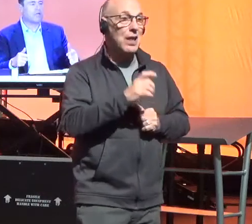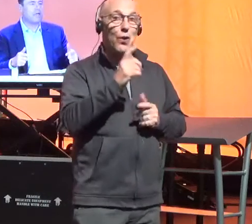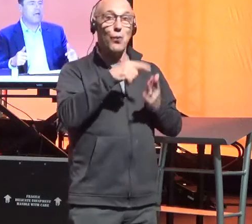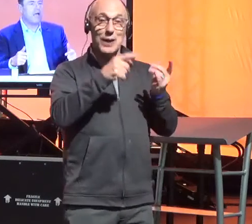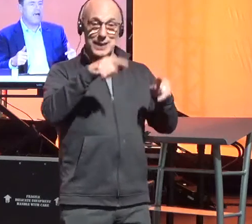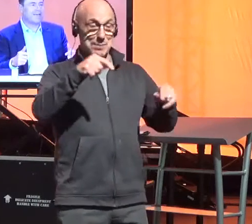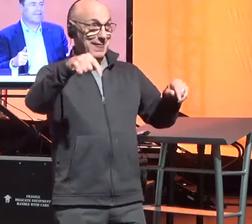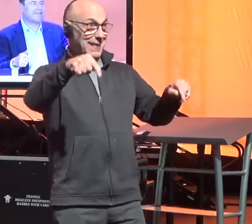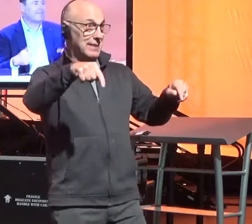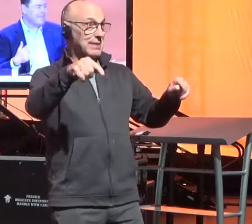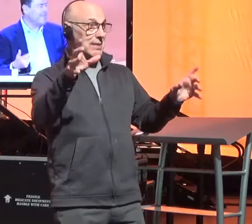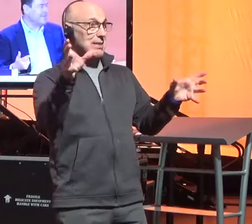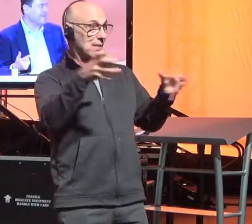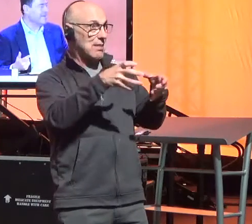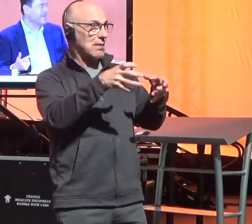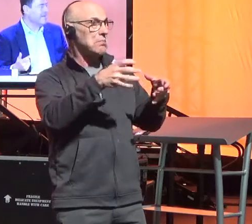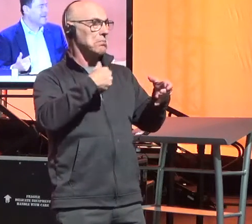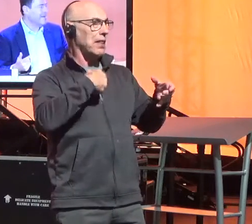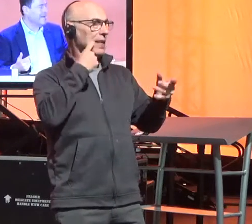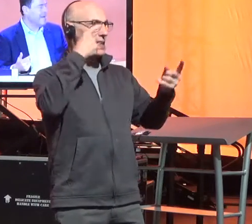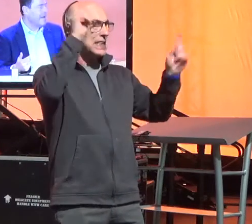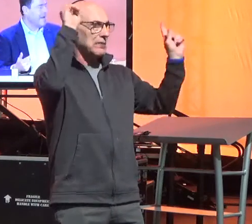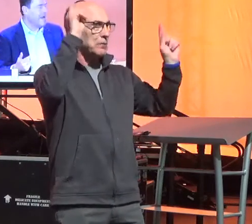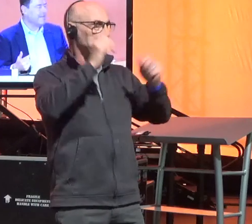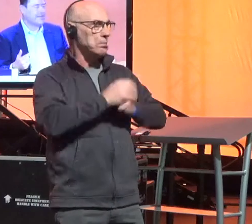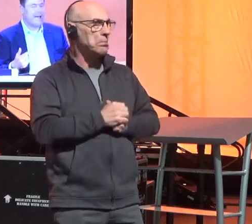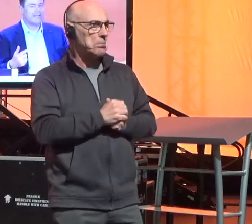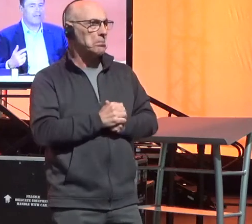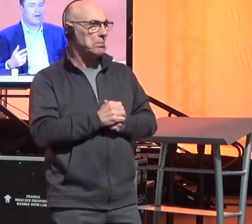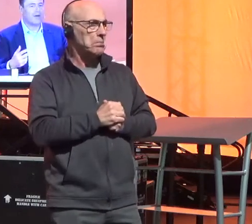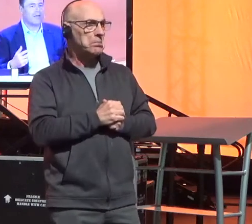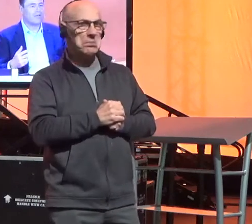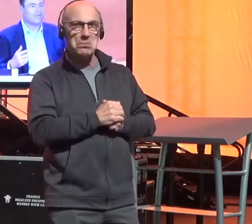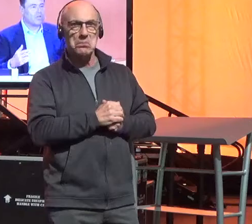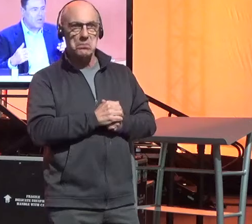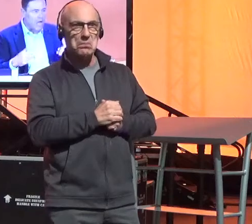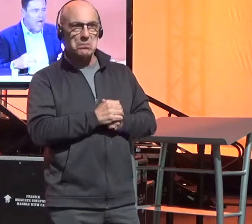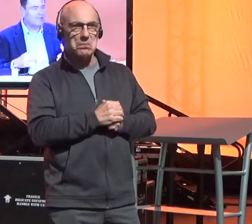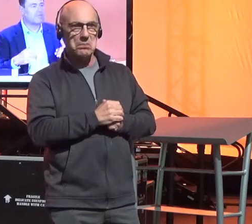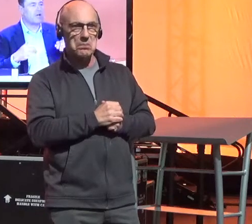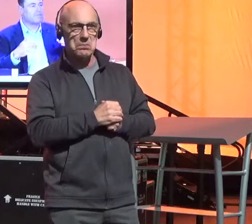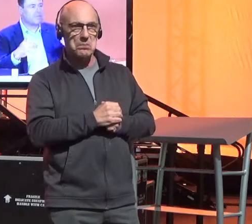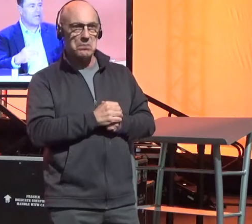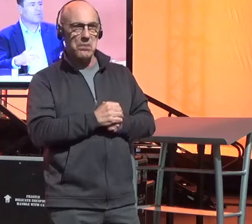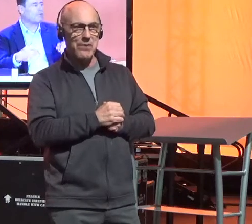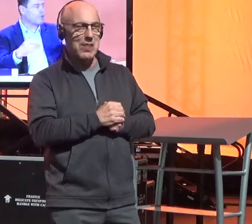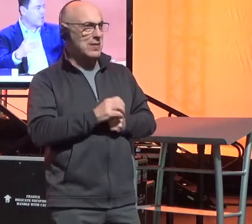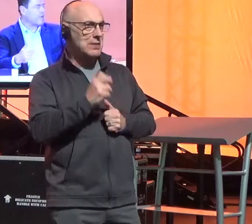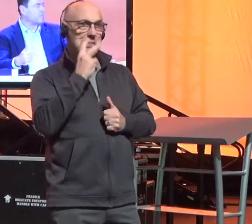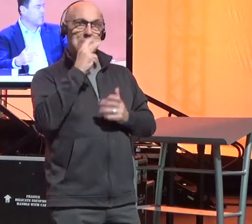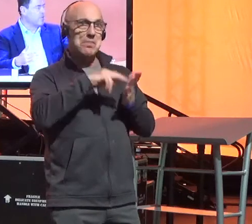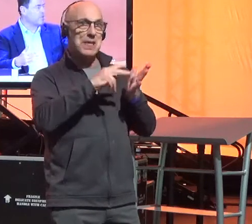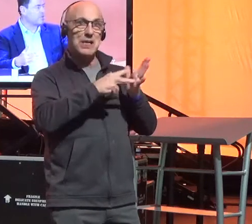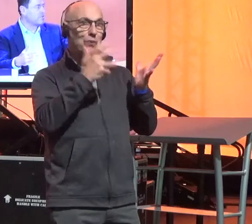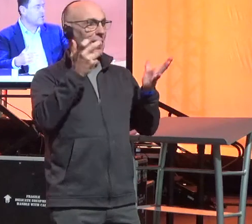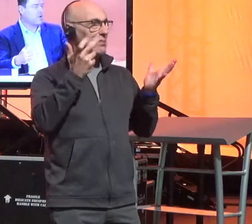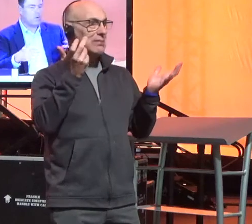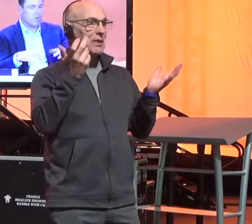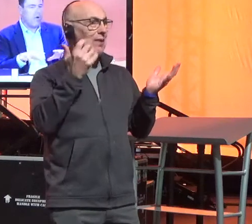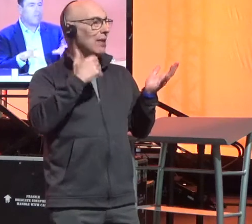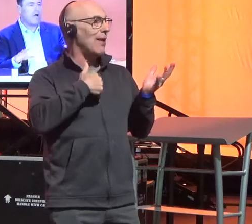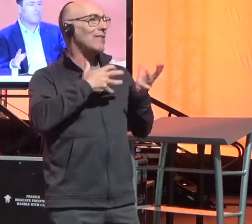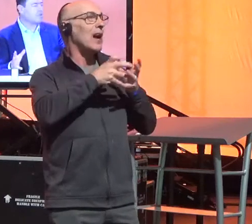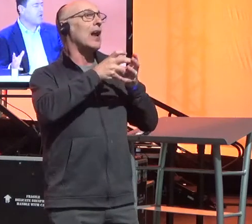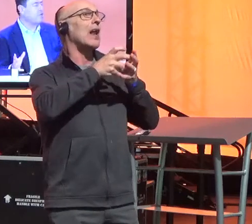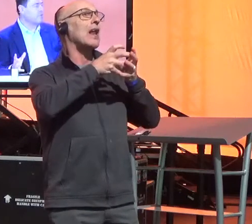actually has succeeded, and that there is lots of together for the gospelness,